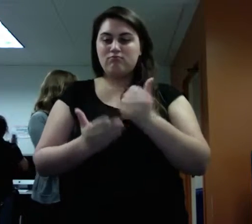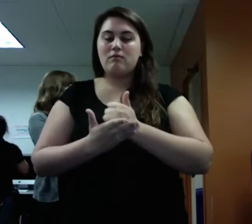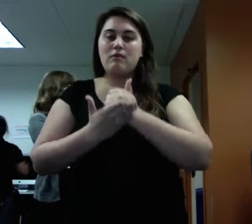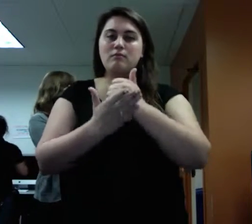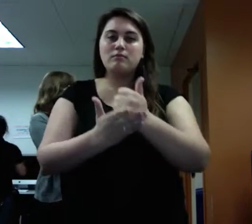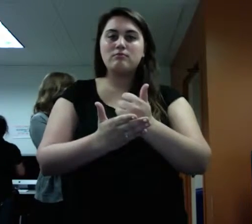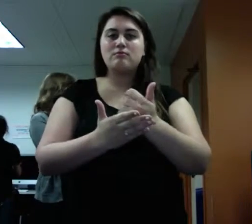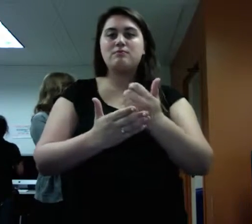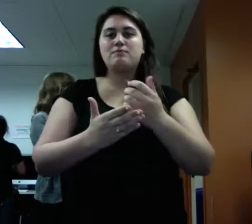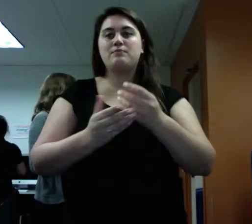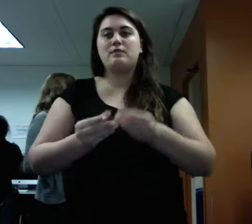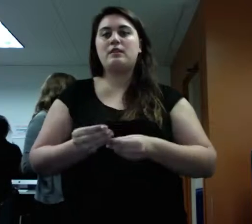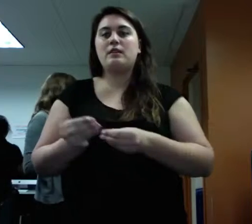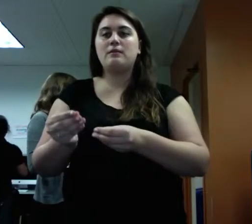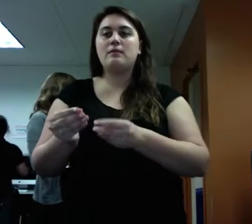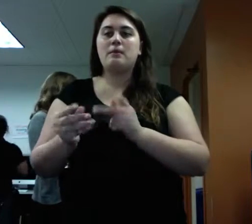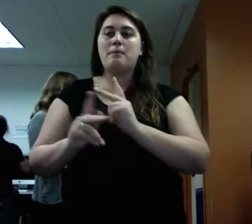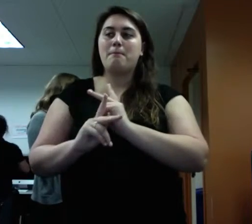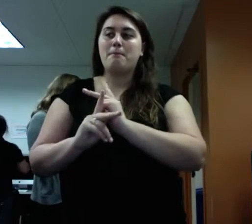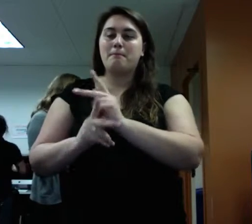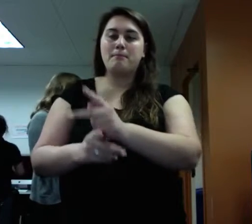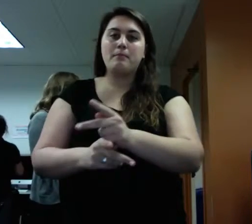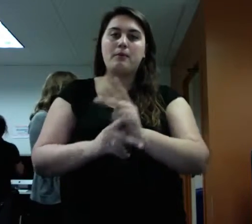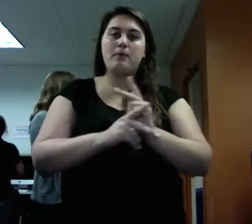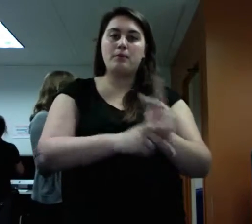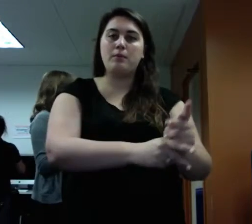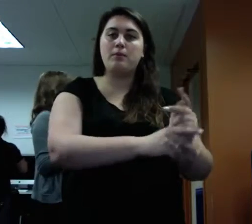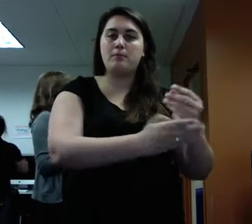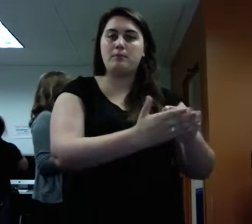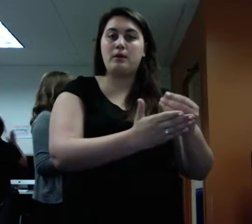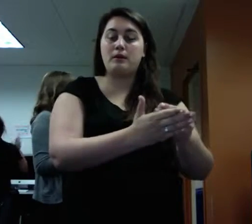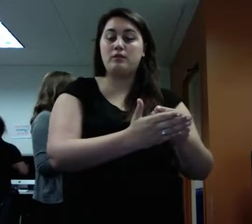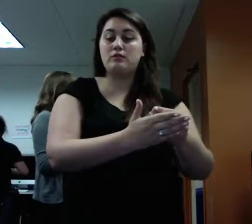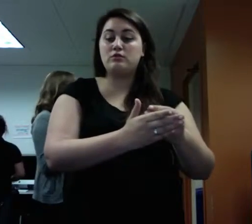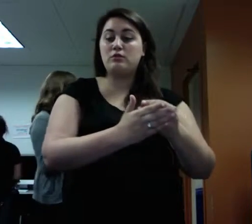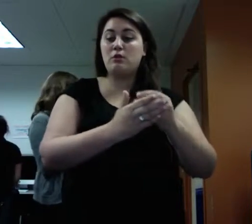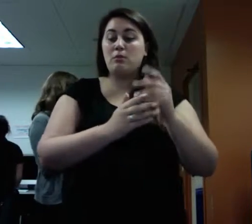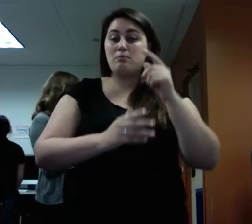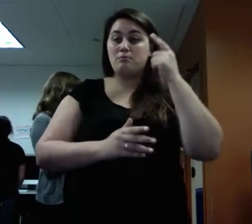to residents, and it made homeownership extremely affordable.